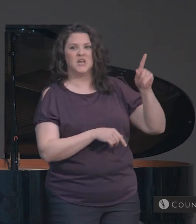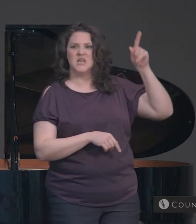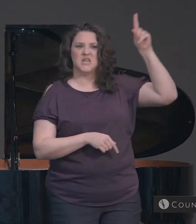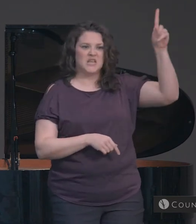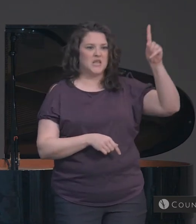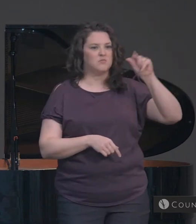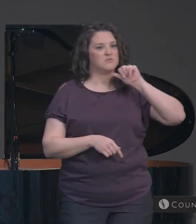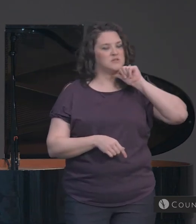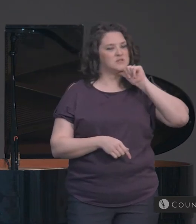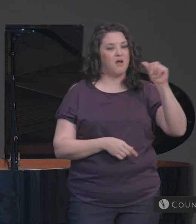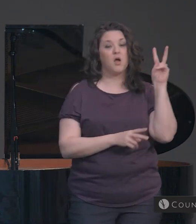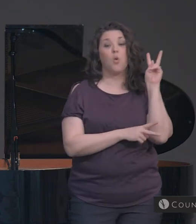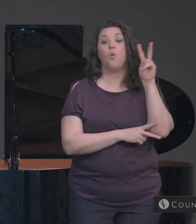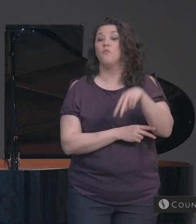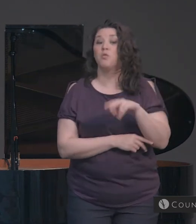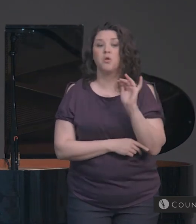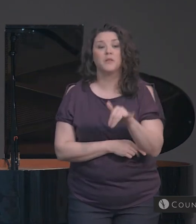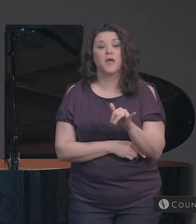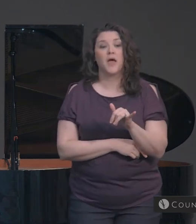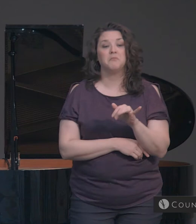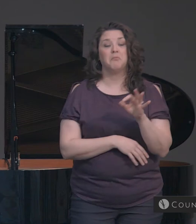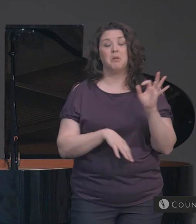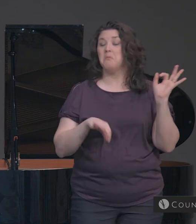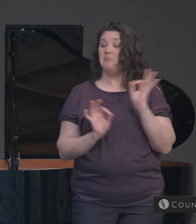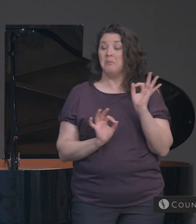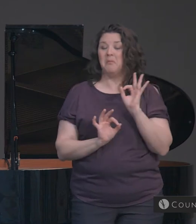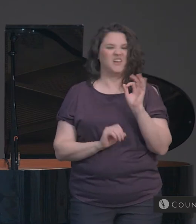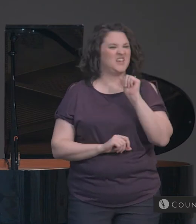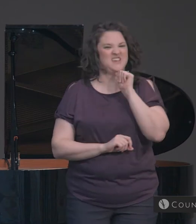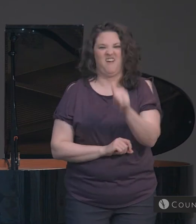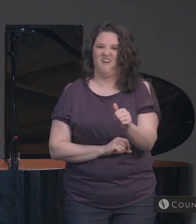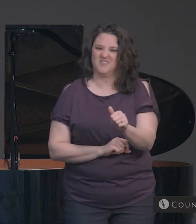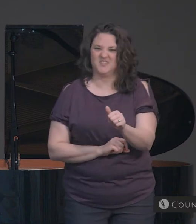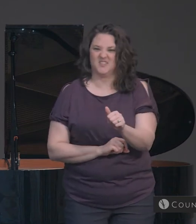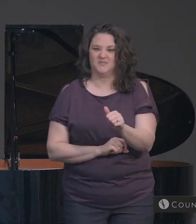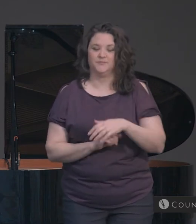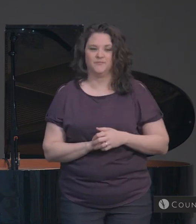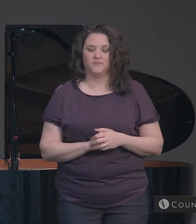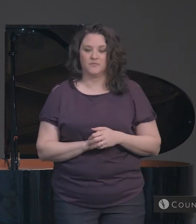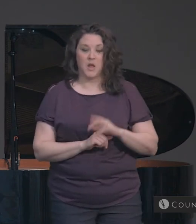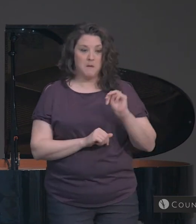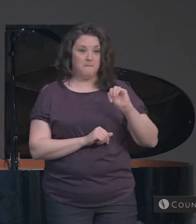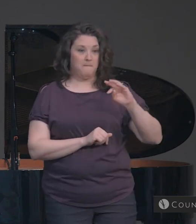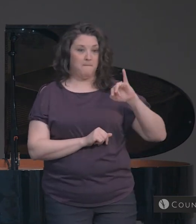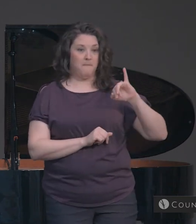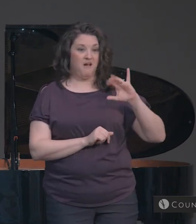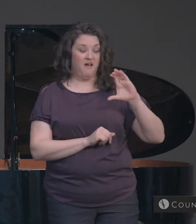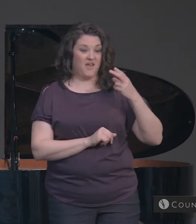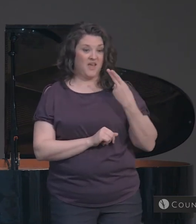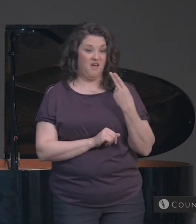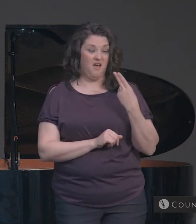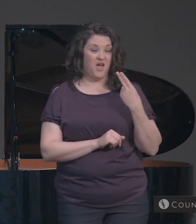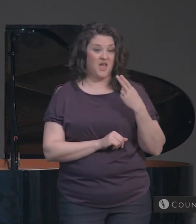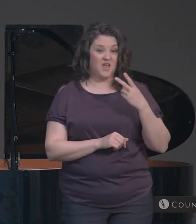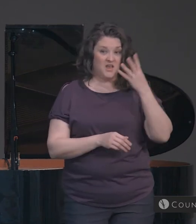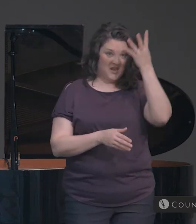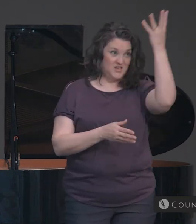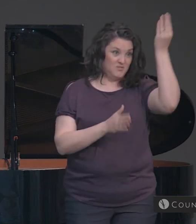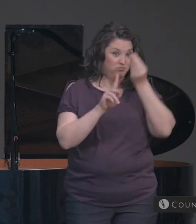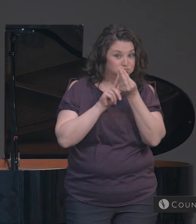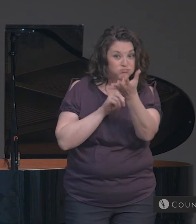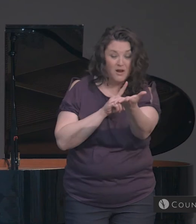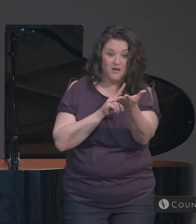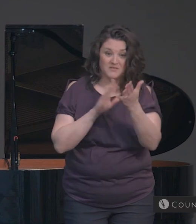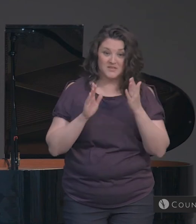going to overlook it for long. As Micah is prophesying, Assyria is actually preparing